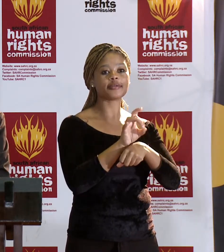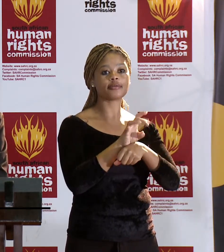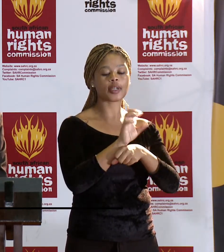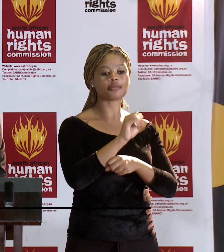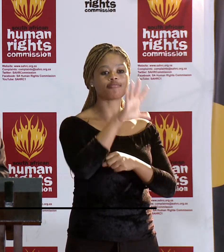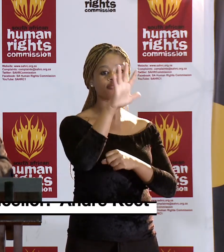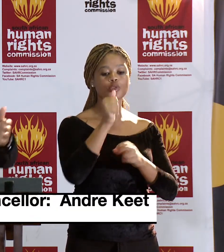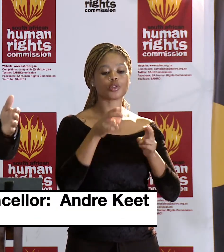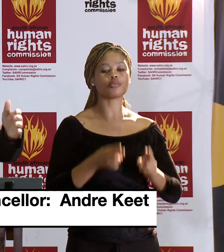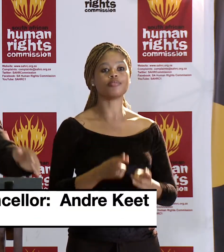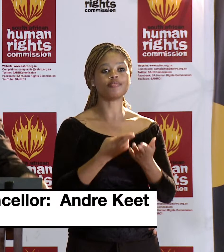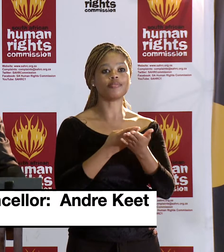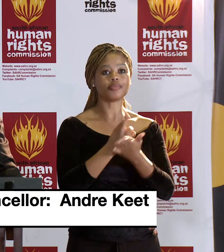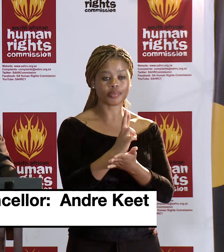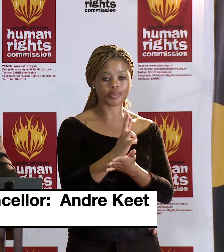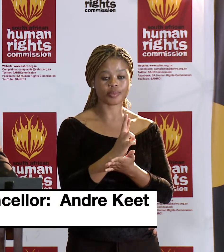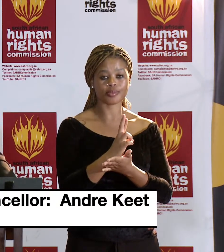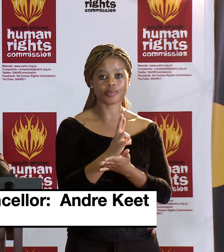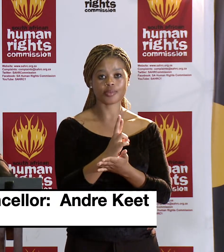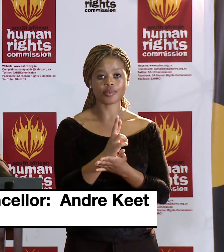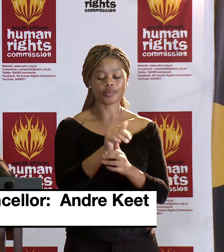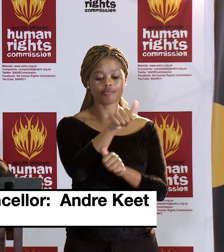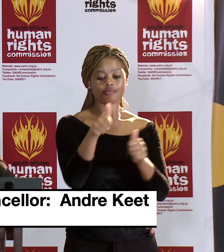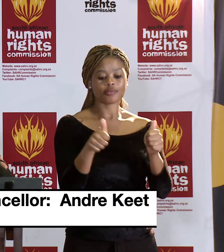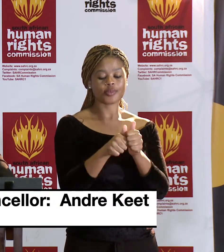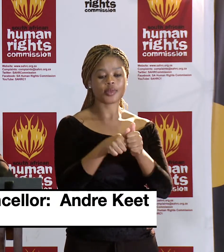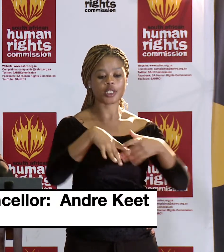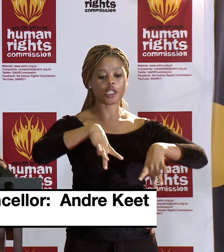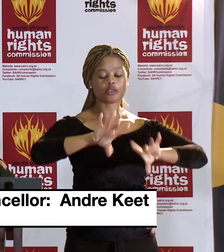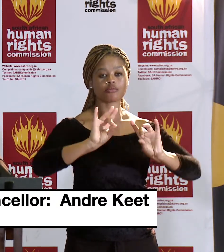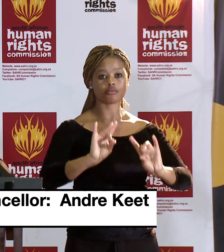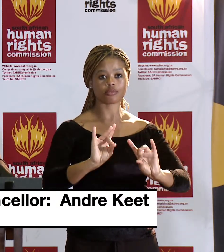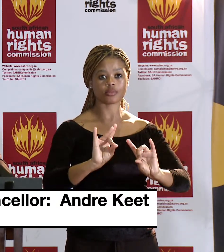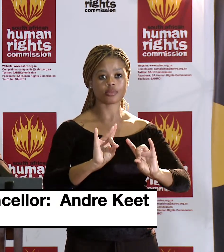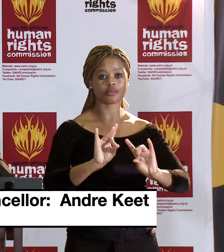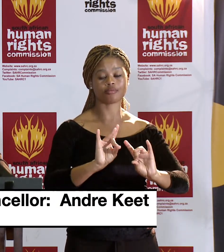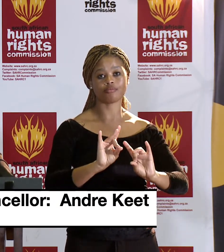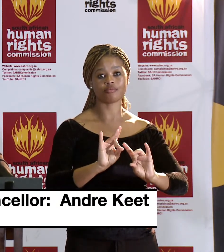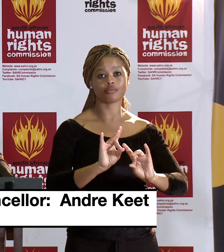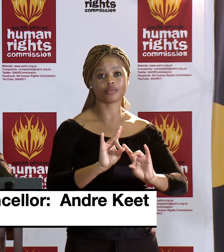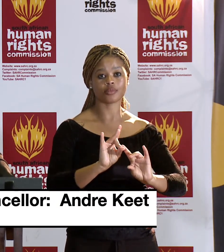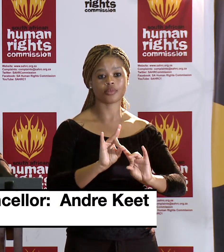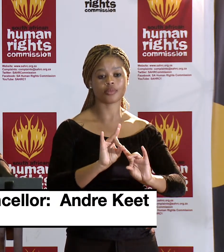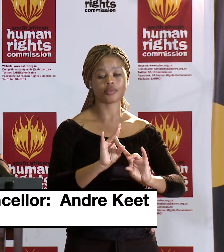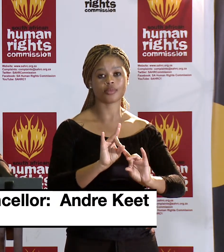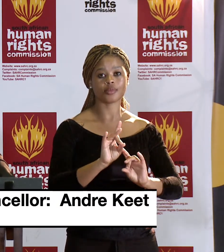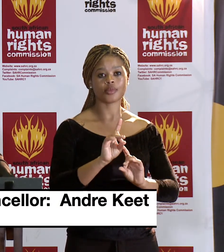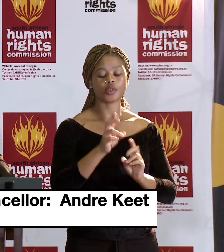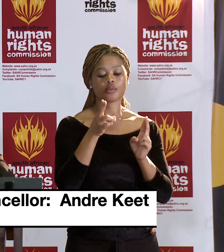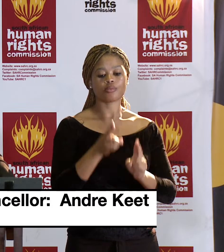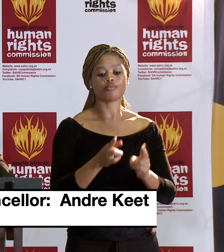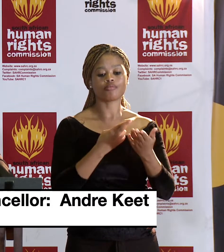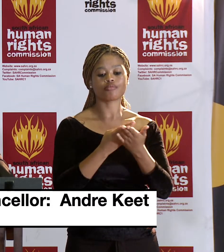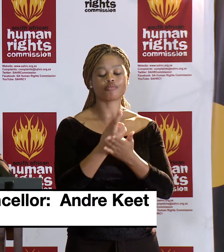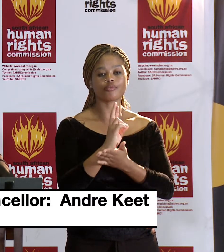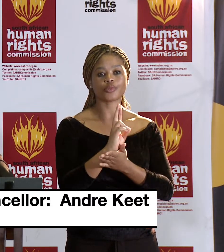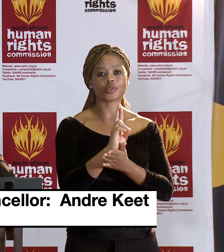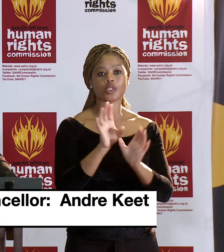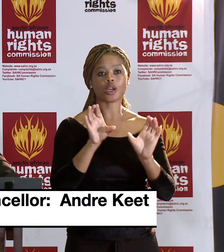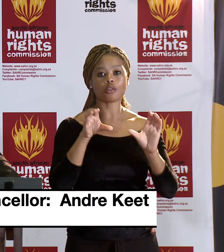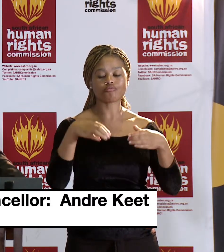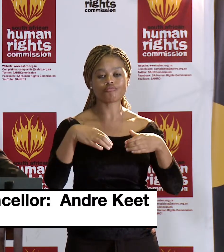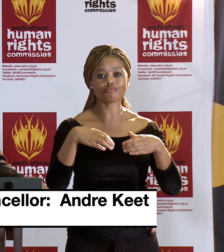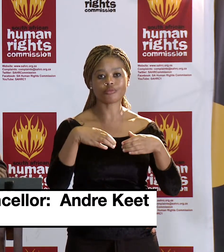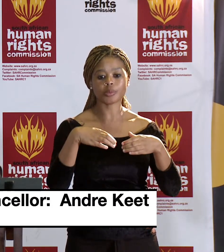South African Human Rights Commission, Deputy Chairperson, now Acting Chair, Fatima Chan of the Human Rights Commission,